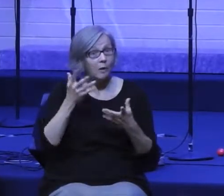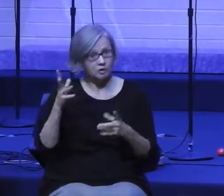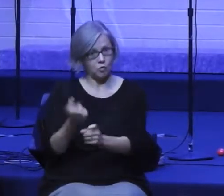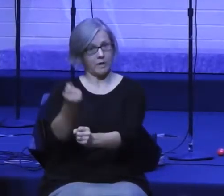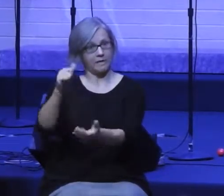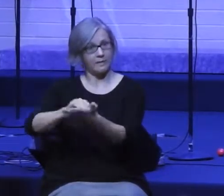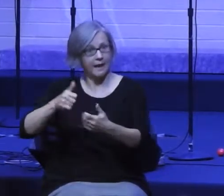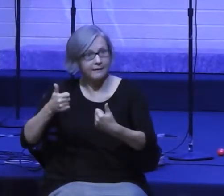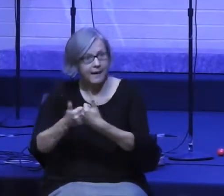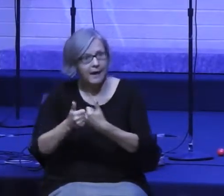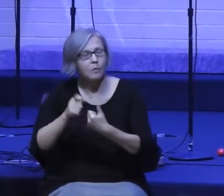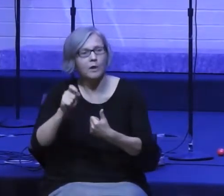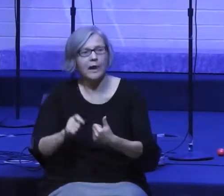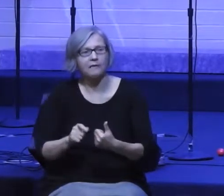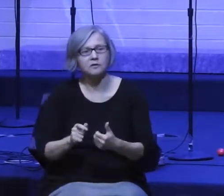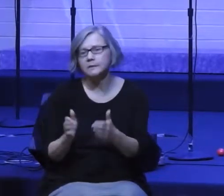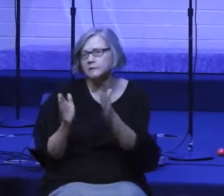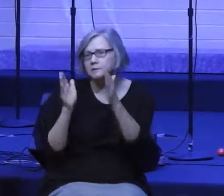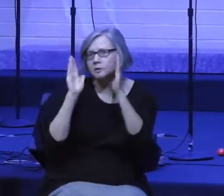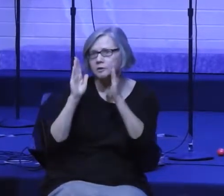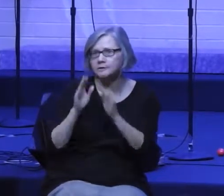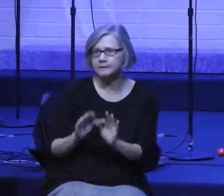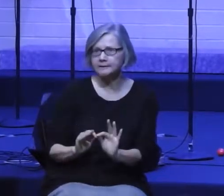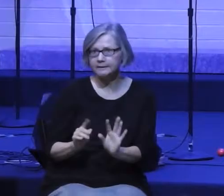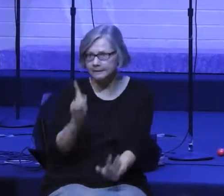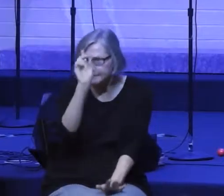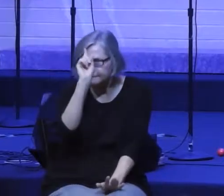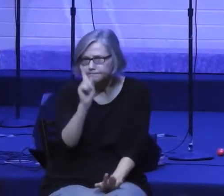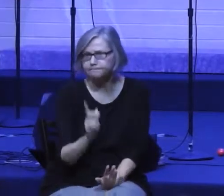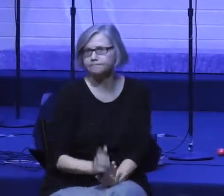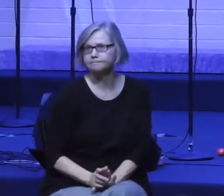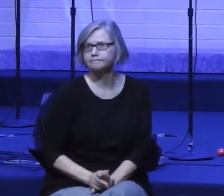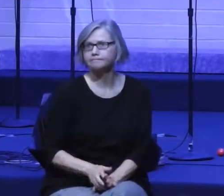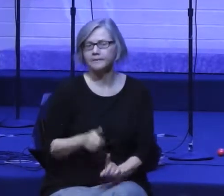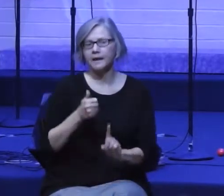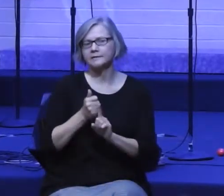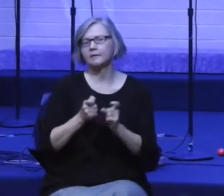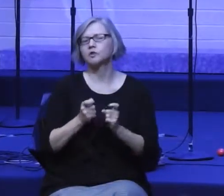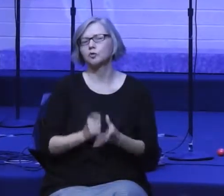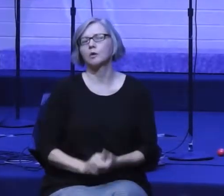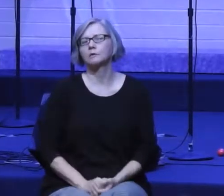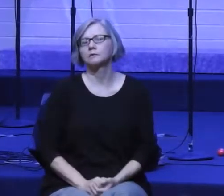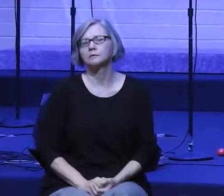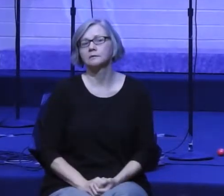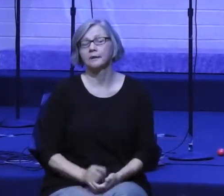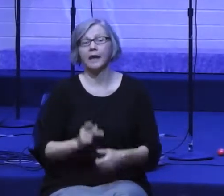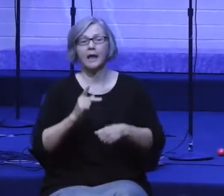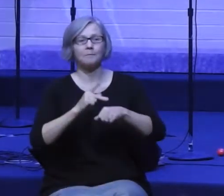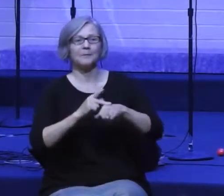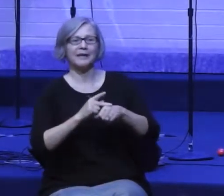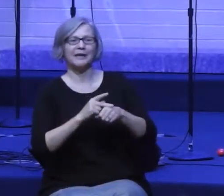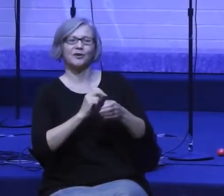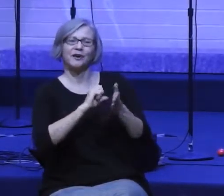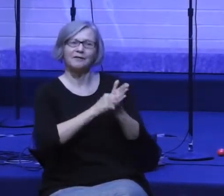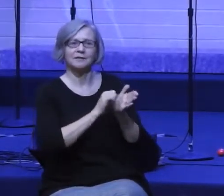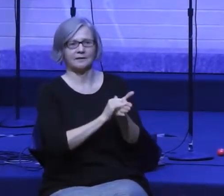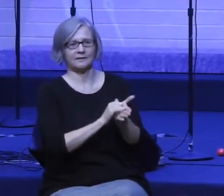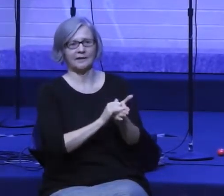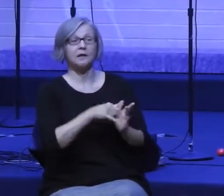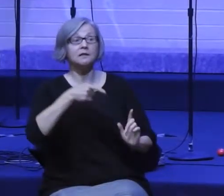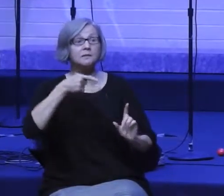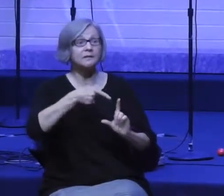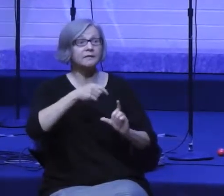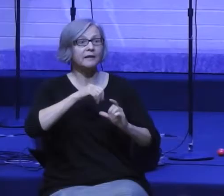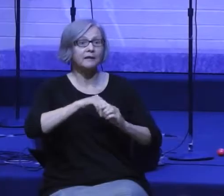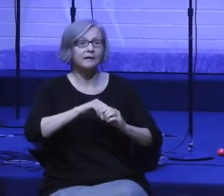Because in the game of pool, we become intimately aware of how hysteria will never get us where we need to